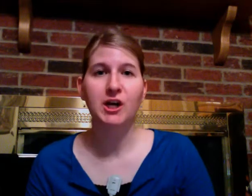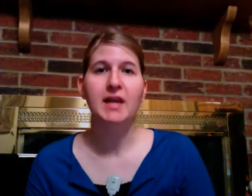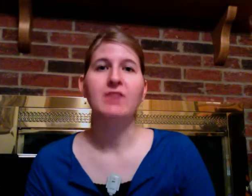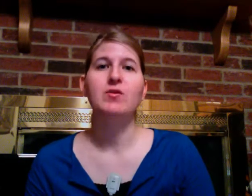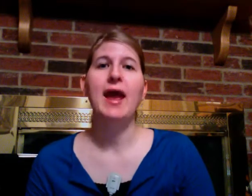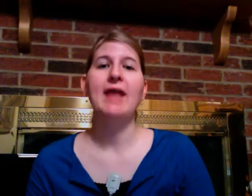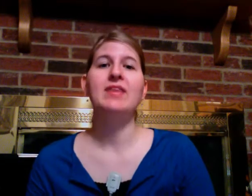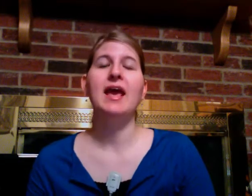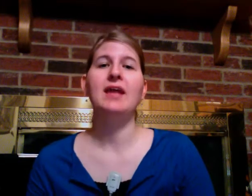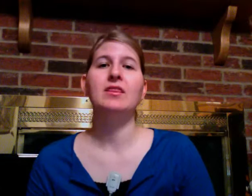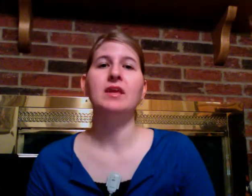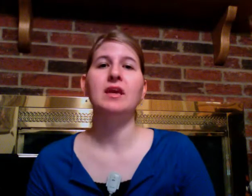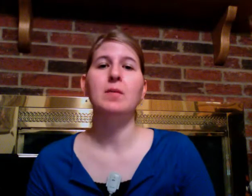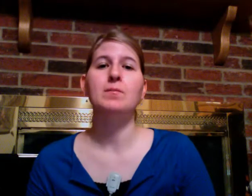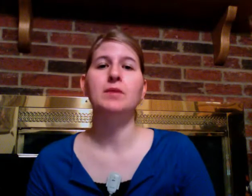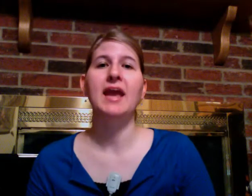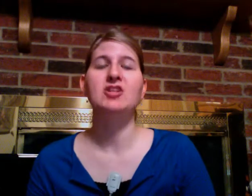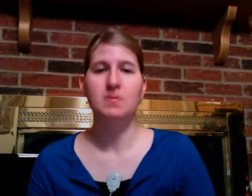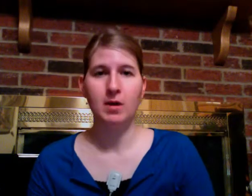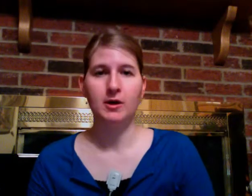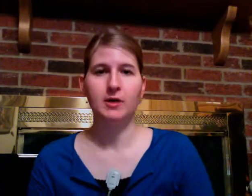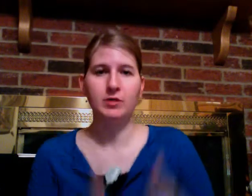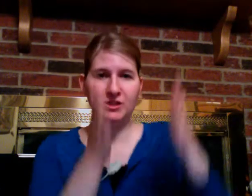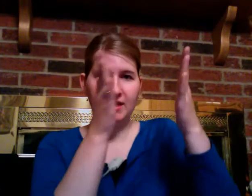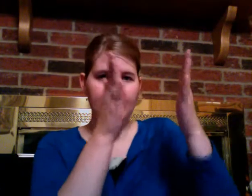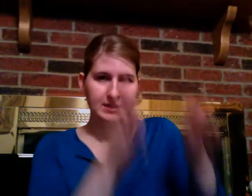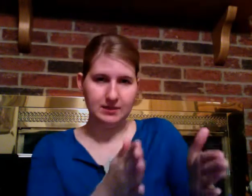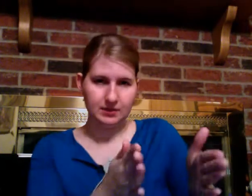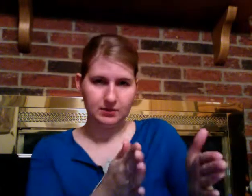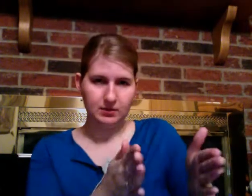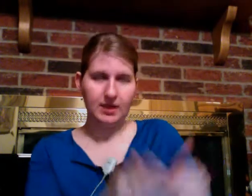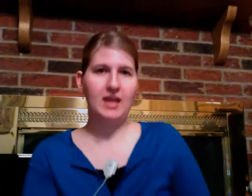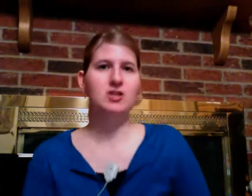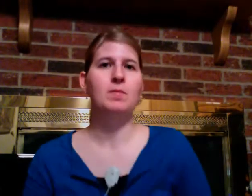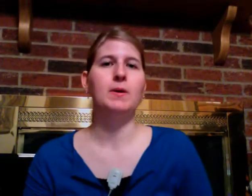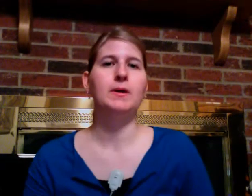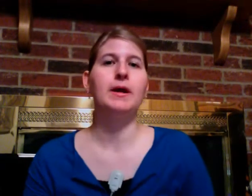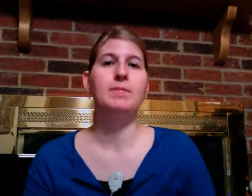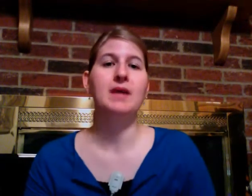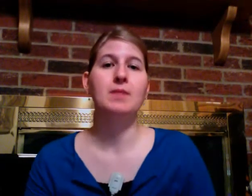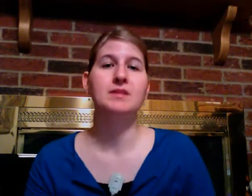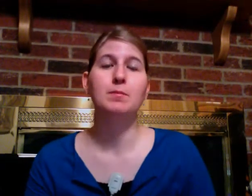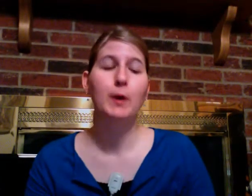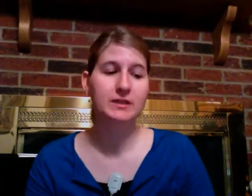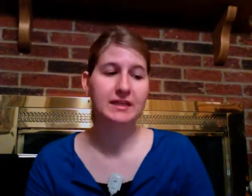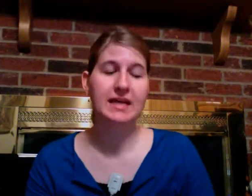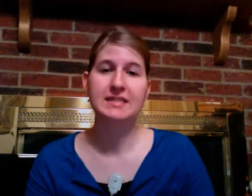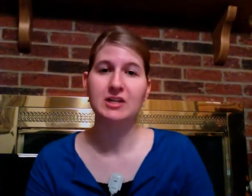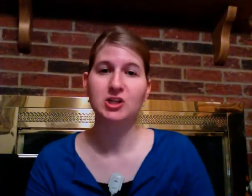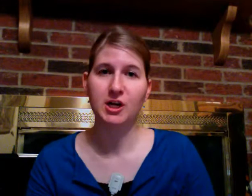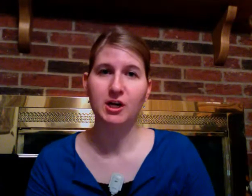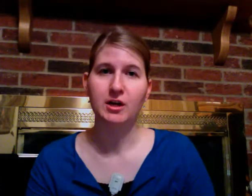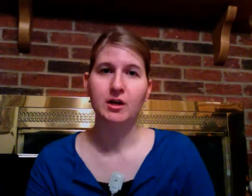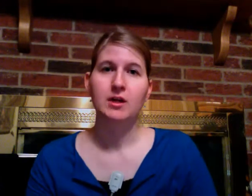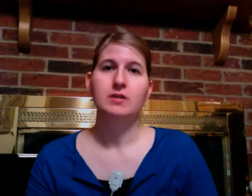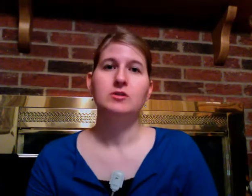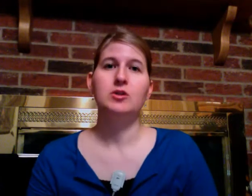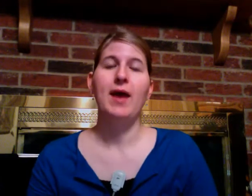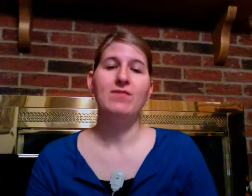if you add the agent marker, which is this, the agent marker, it becomes a person, a teacher. So you have